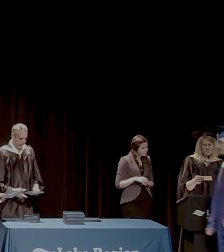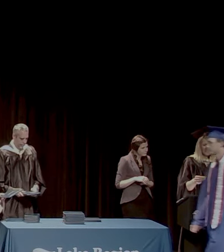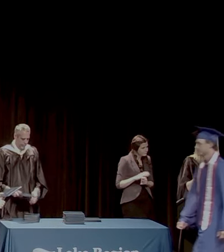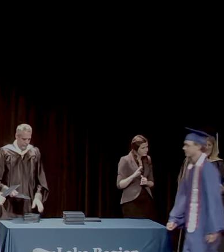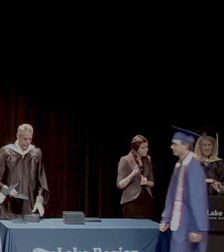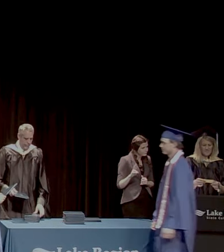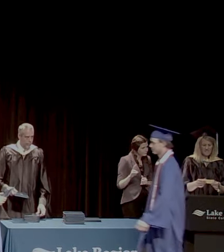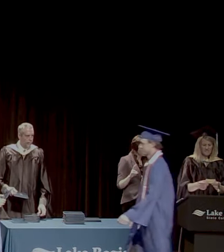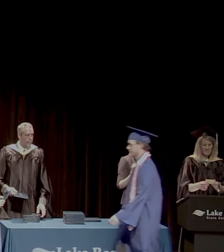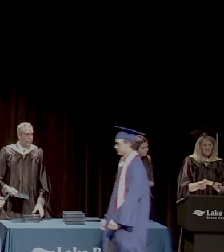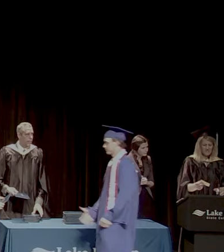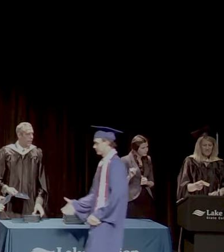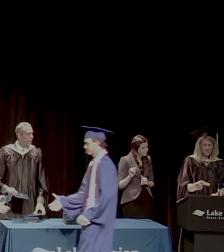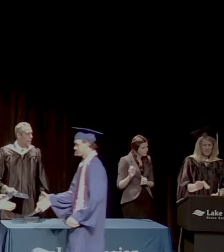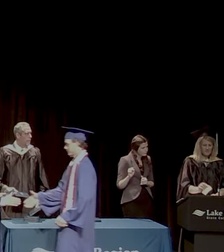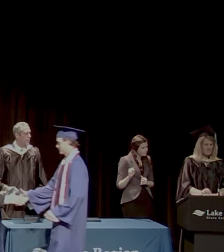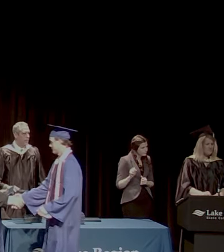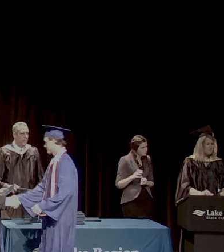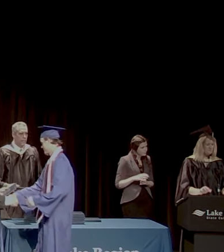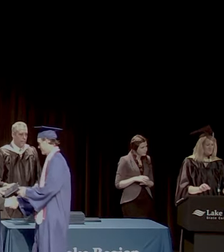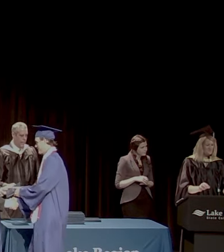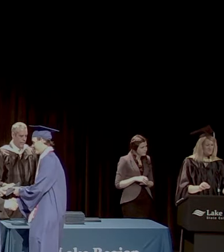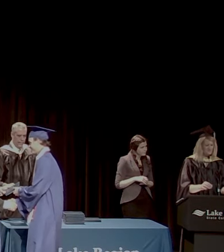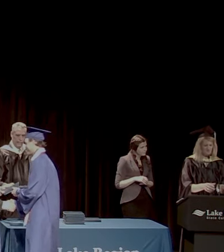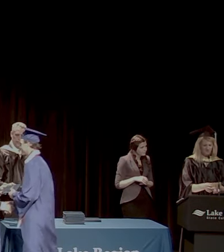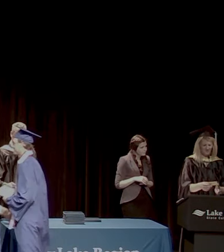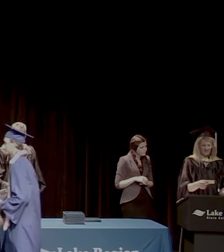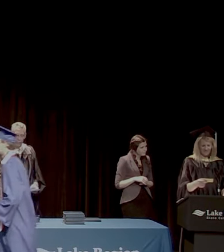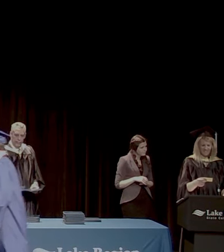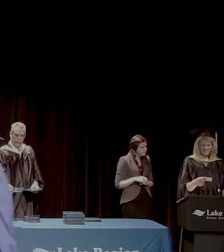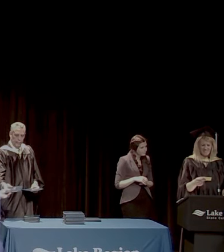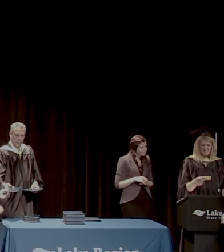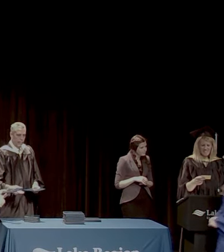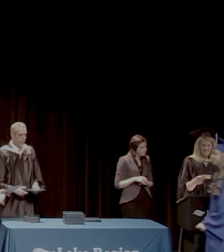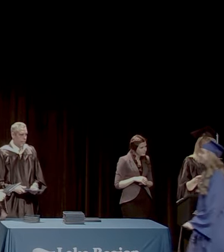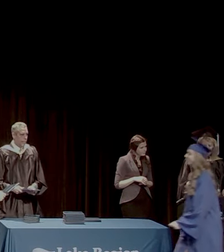Brody Stark, Associate in Arts, Liberal Arts.